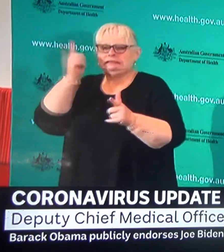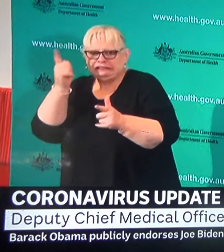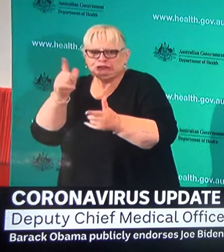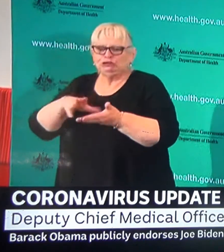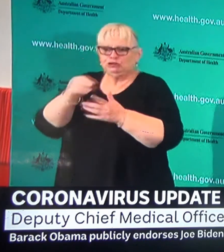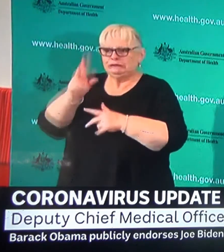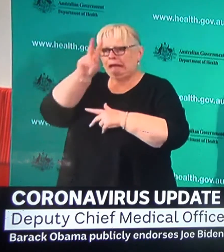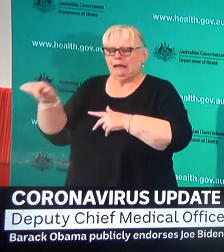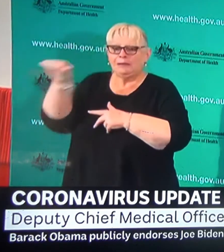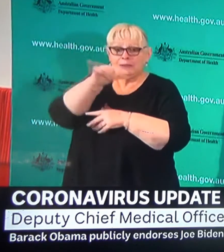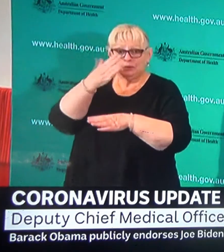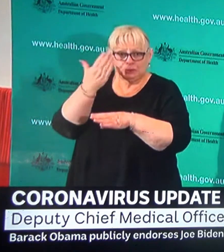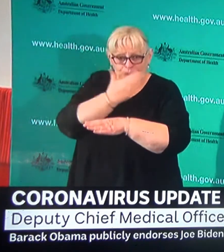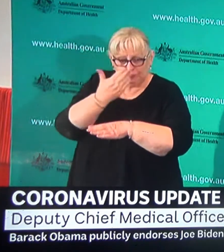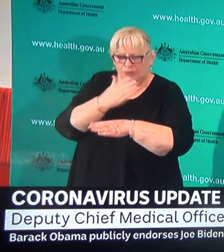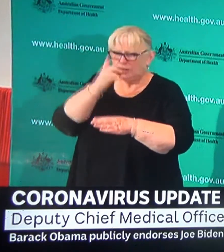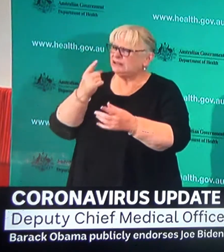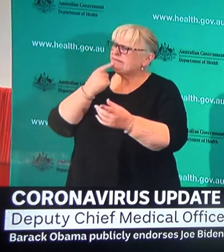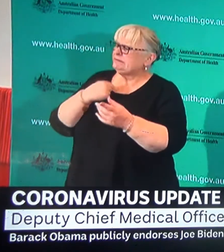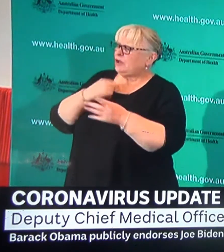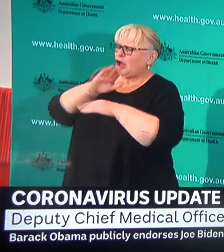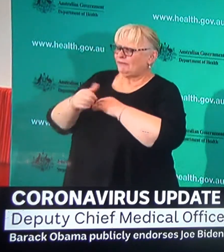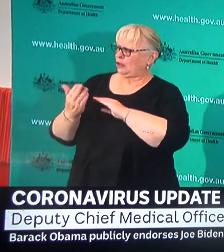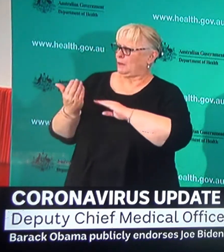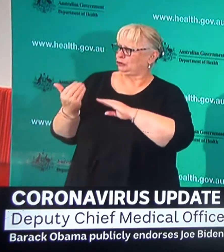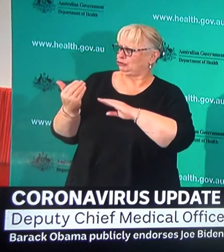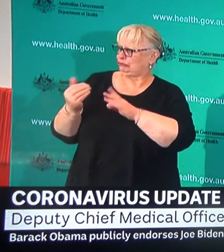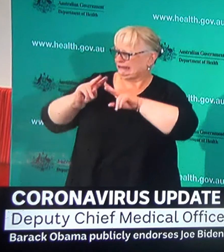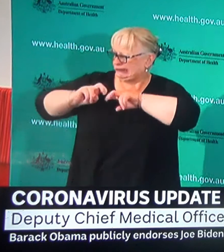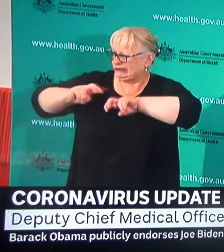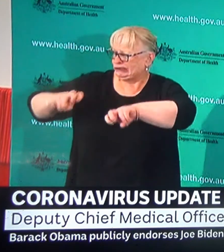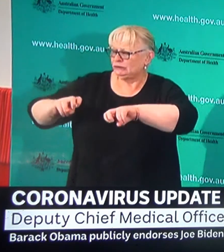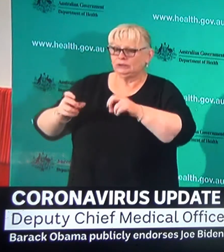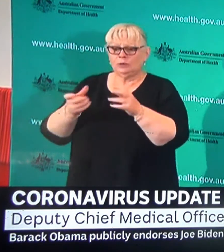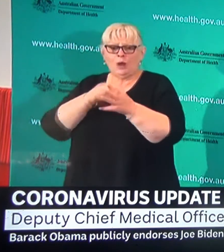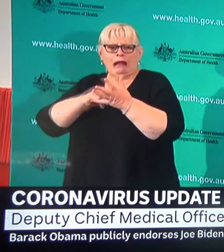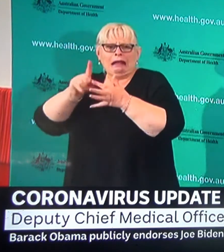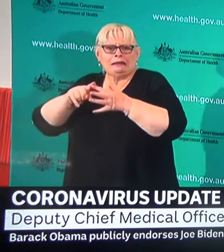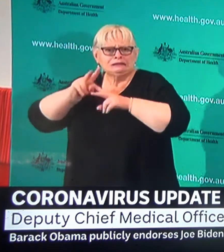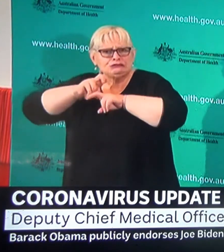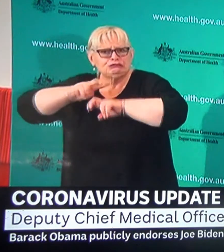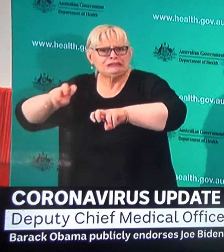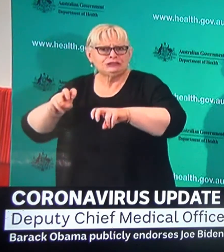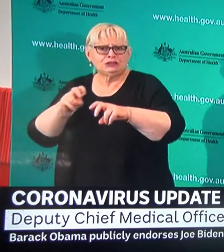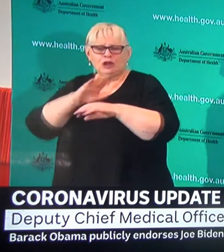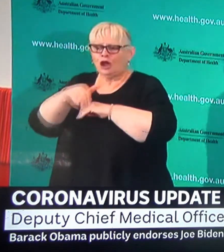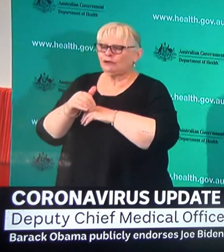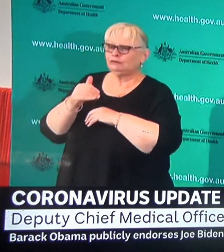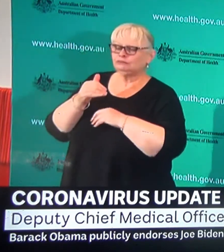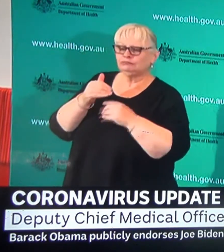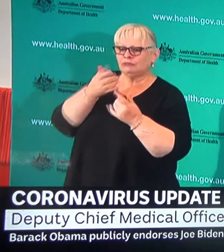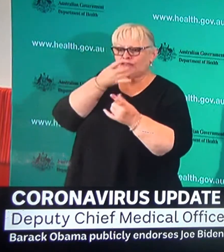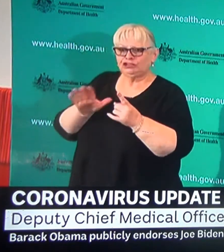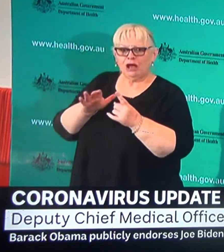to school, could you provide what the latest research, advice, case examples are of both potential